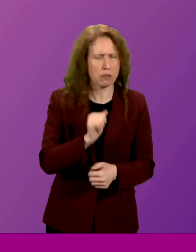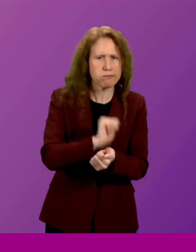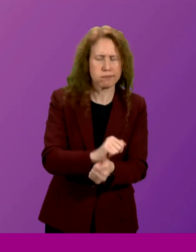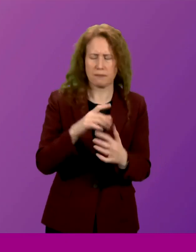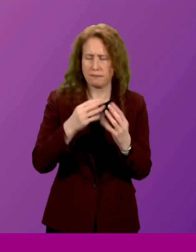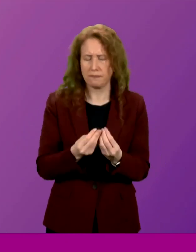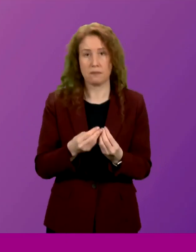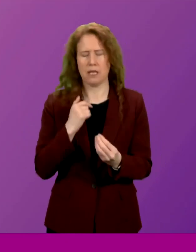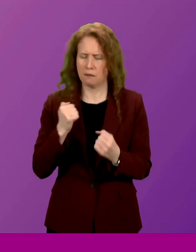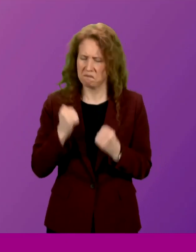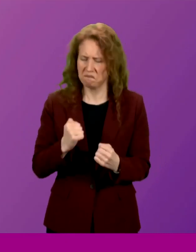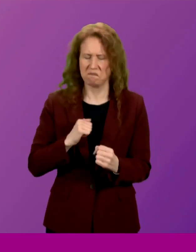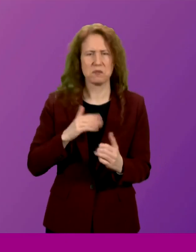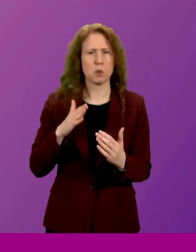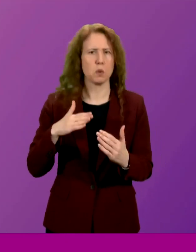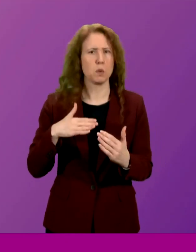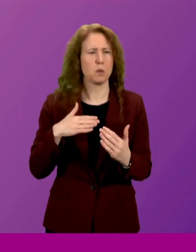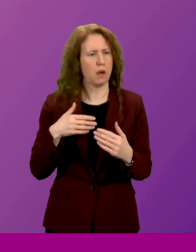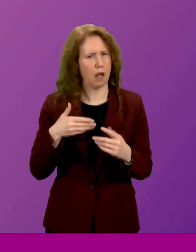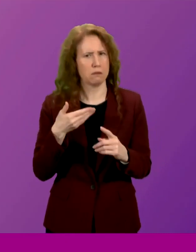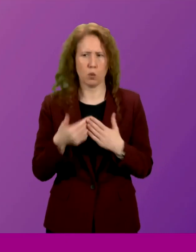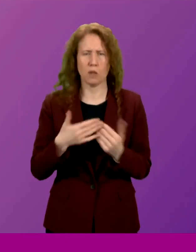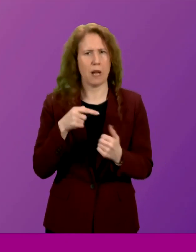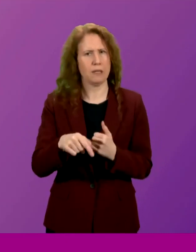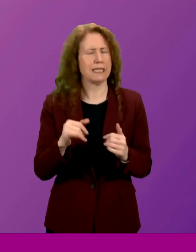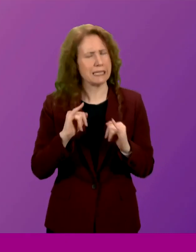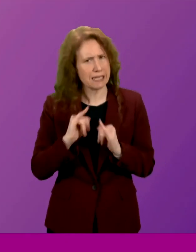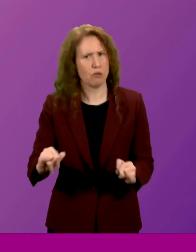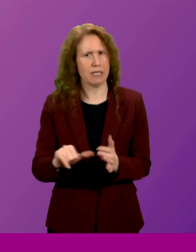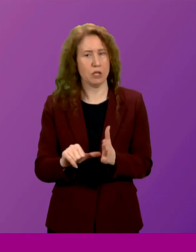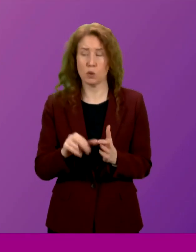to address the very serious issues that Mr Finlay puts to me. And